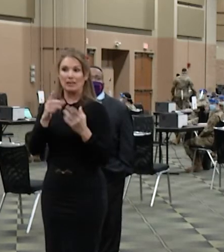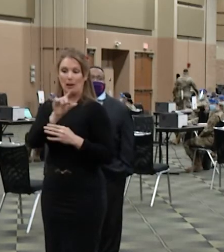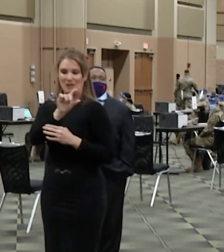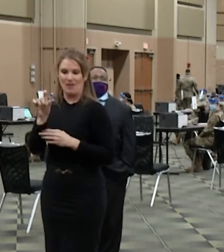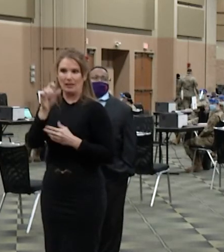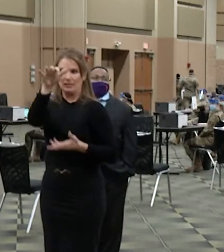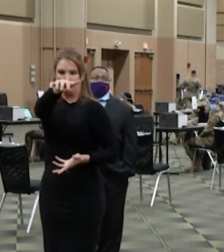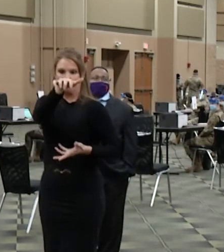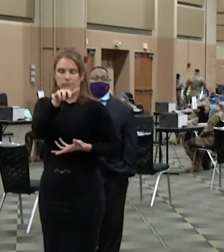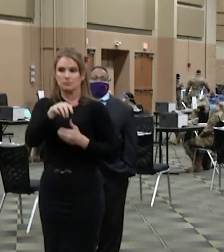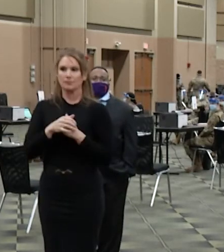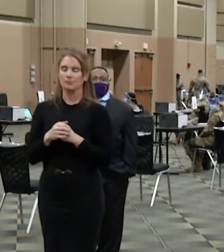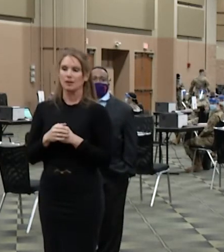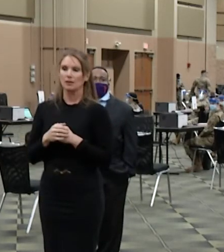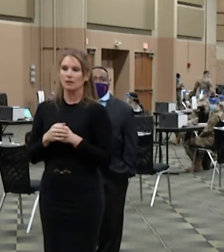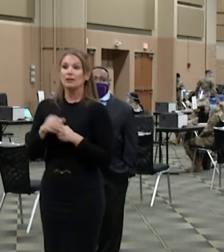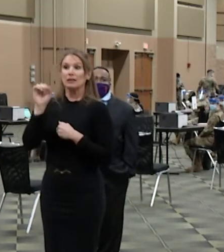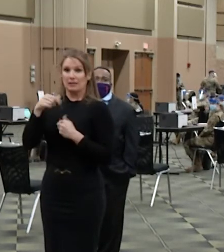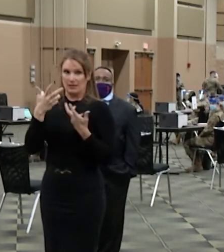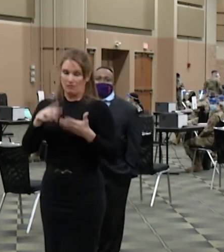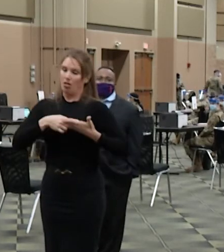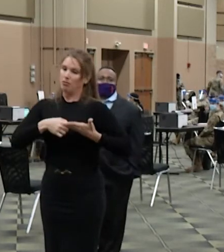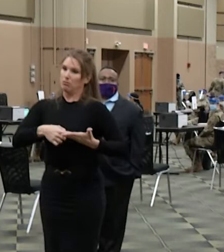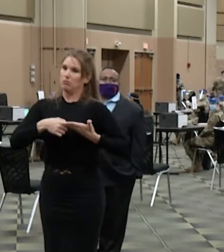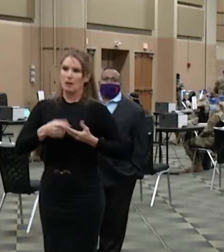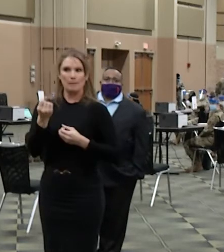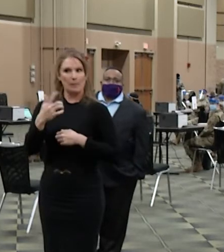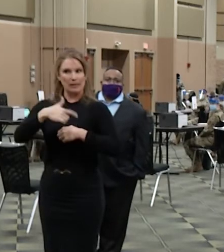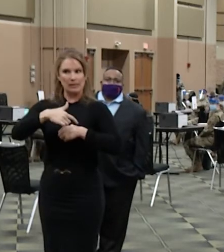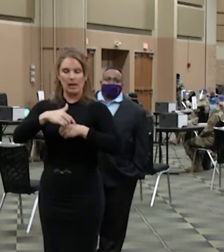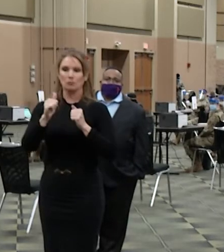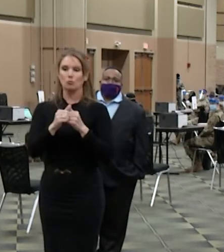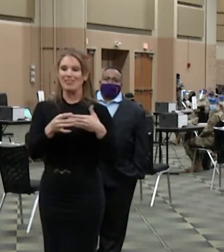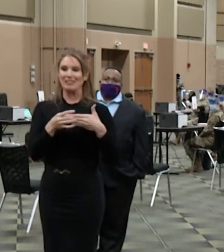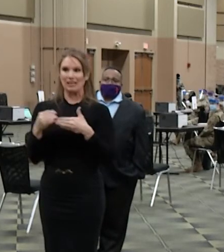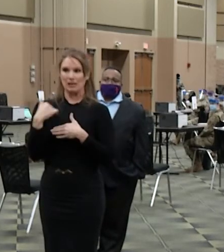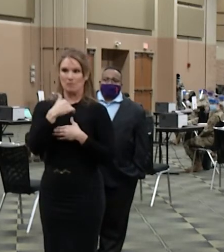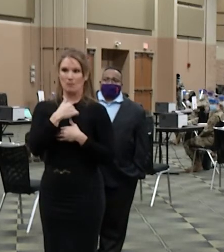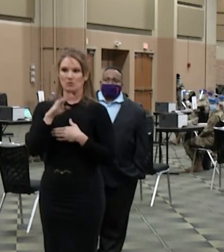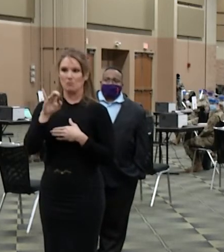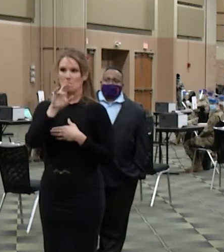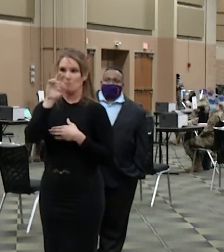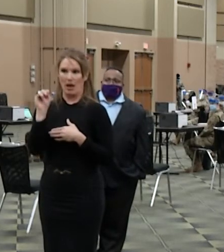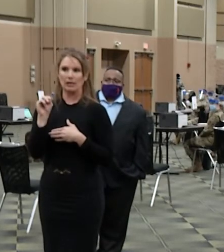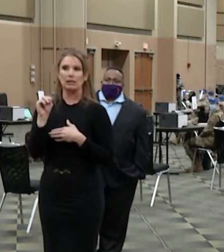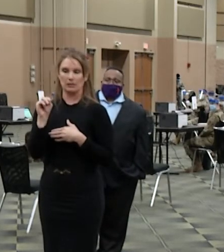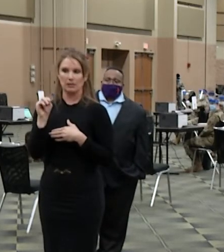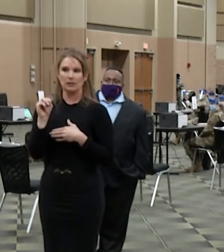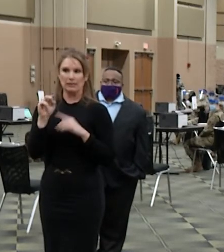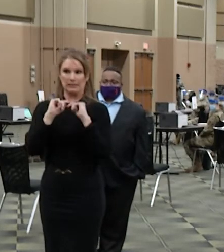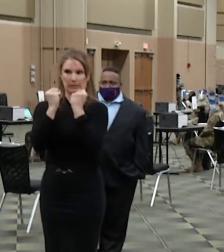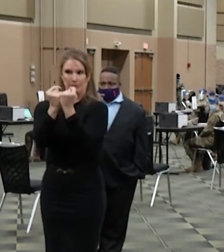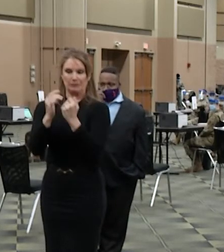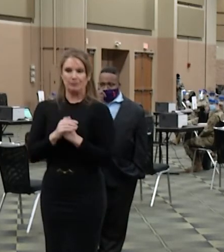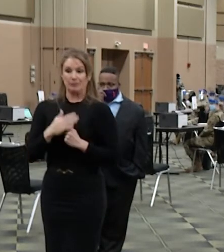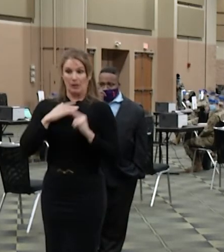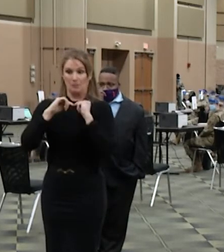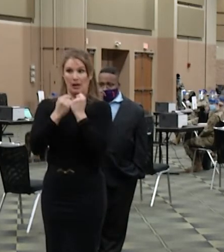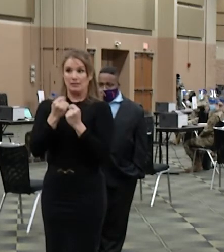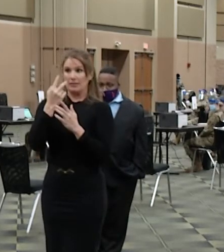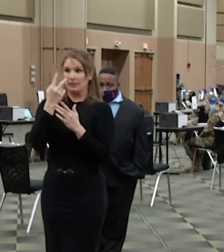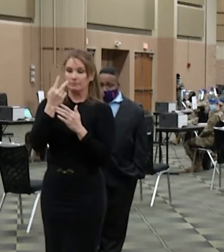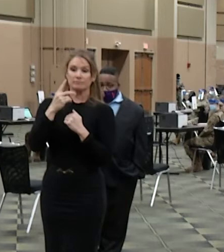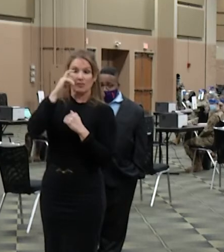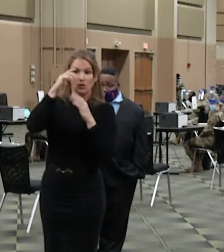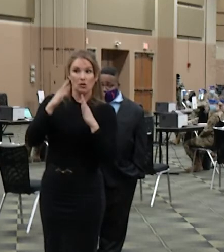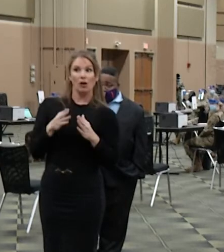vaccines? Yes, I've had numerous conversations with leading members of the Biden administration. My team, both in the governor's